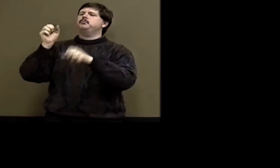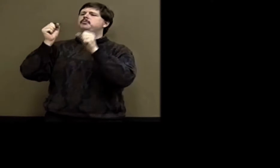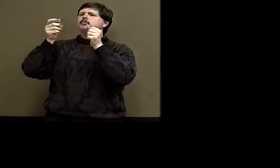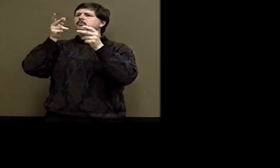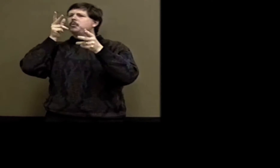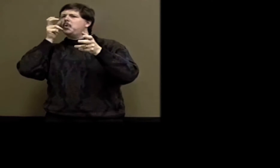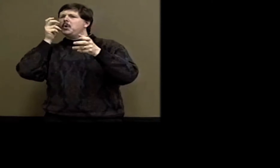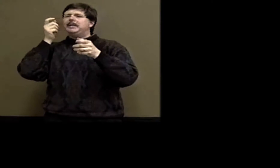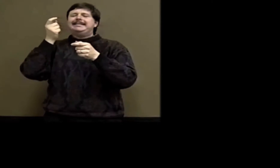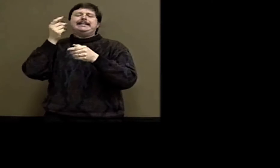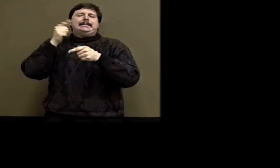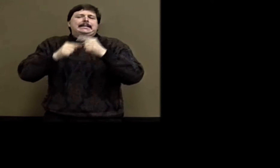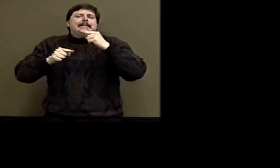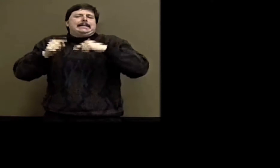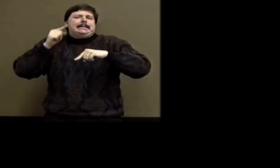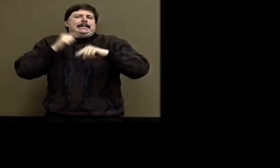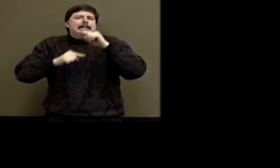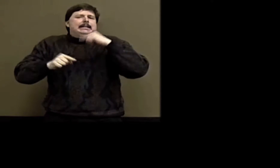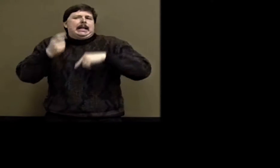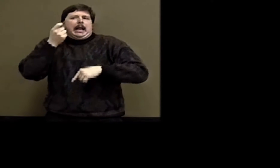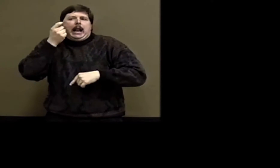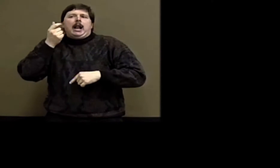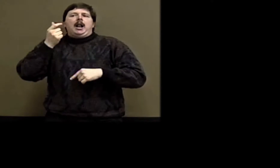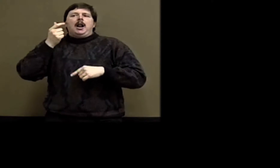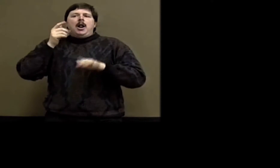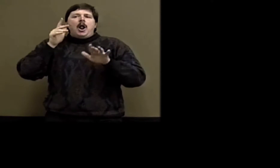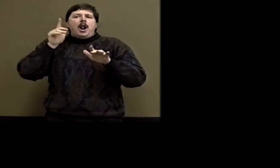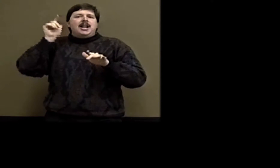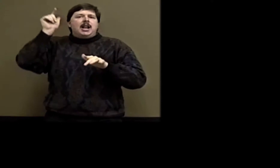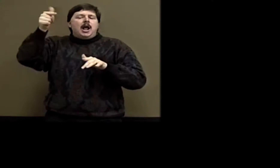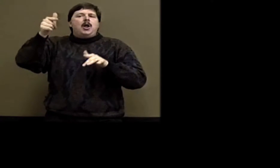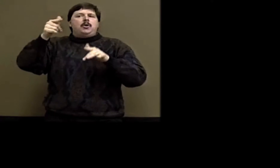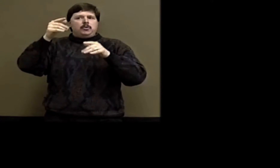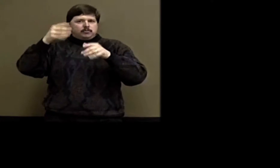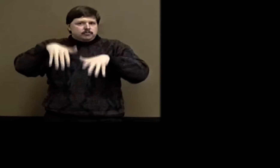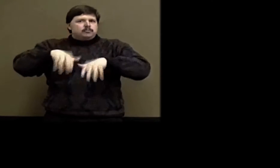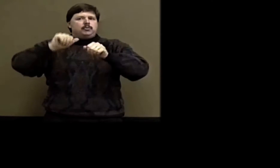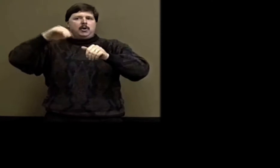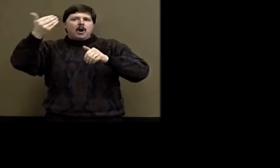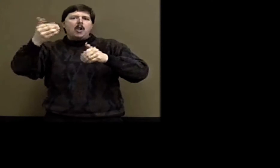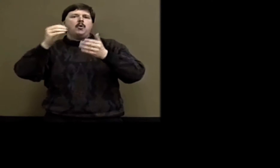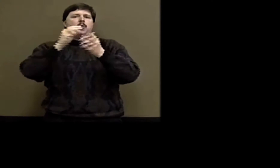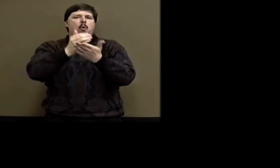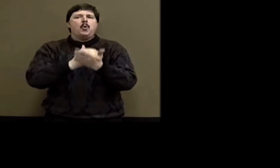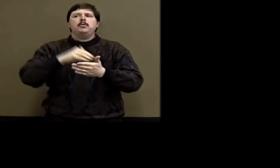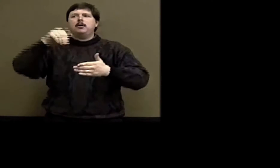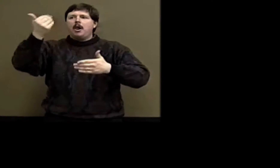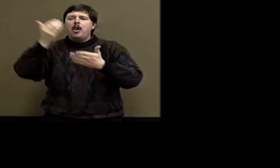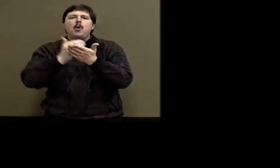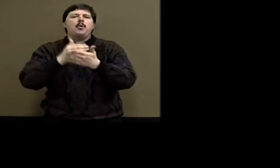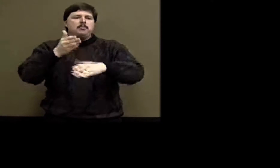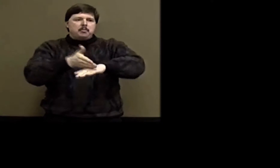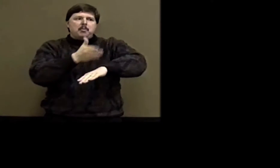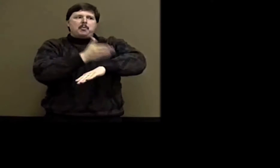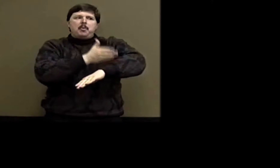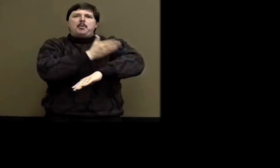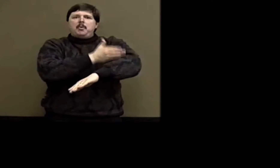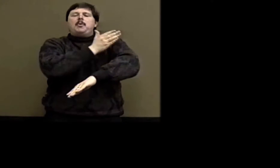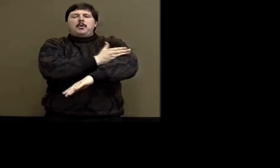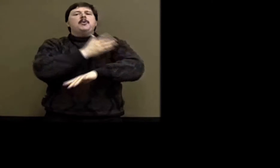interest, so I started to sign little by little, and then later I took another course, and then another, and I really started to